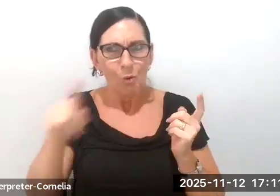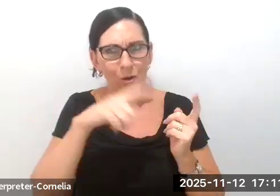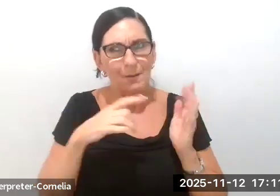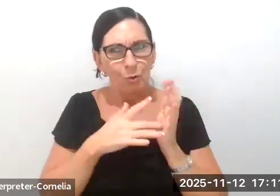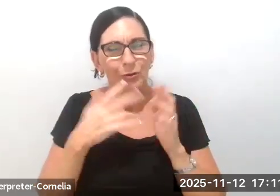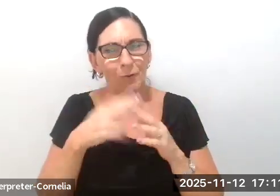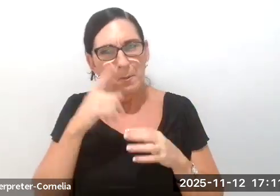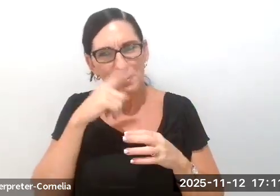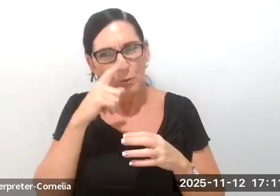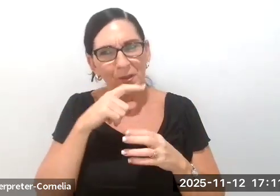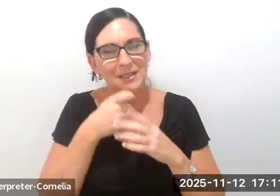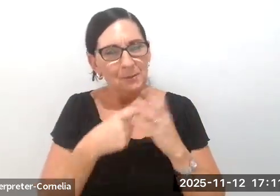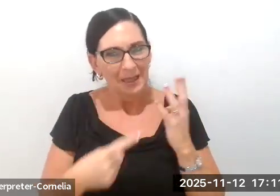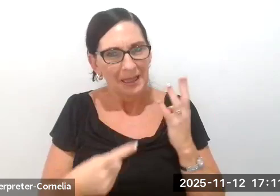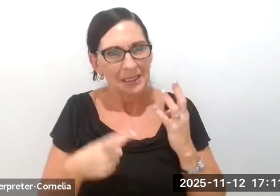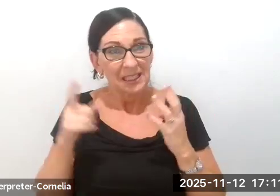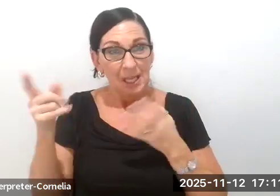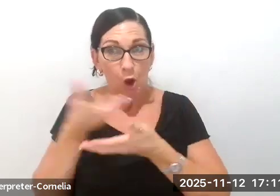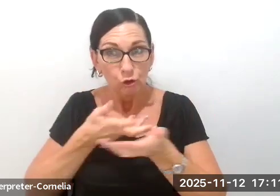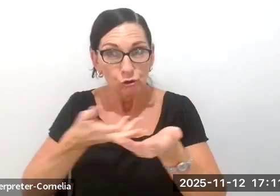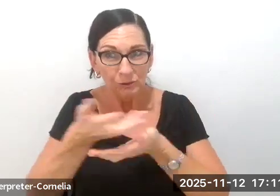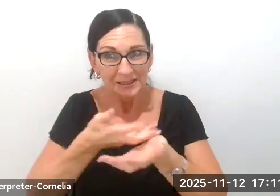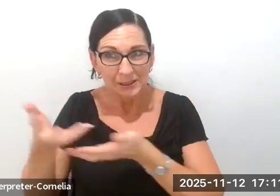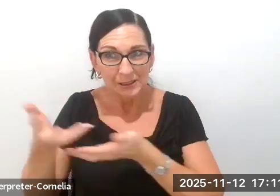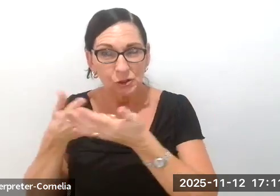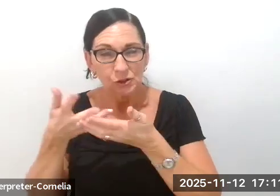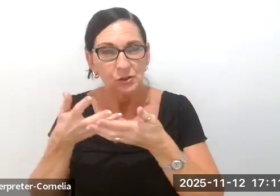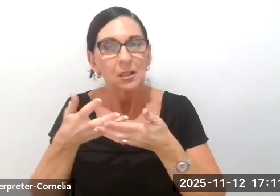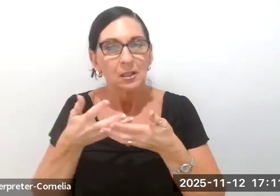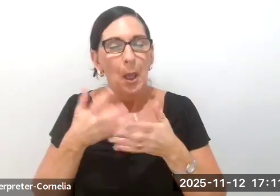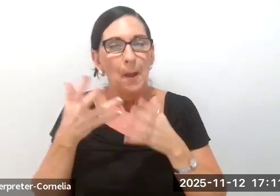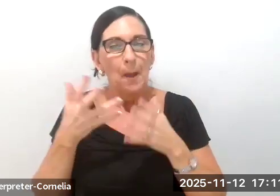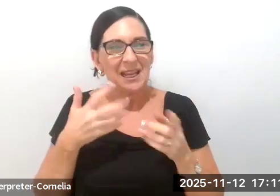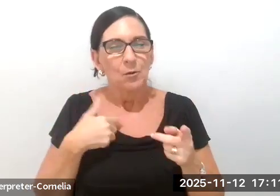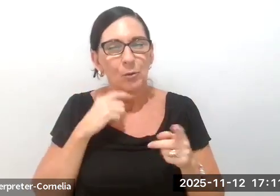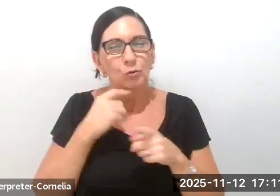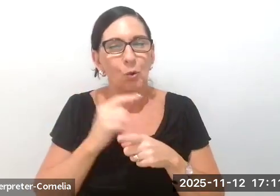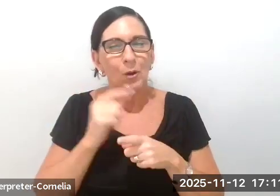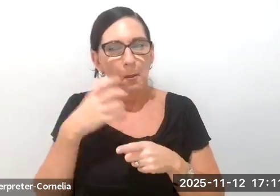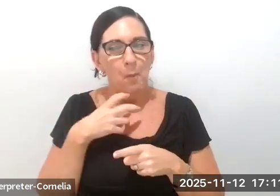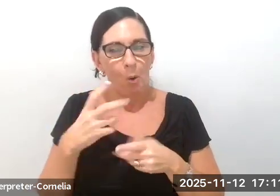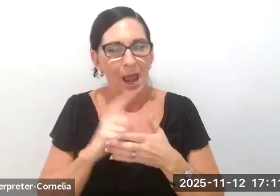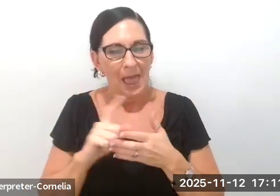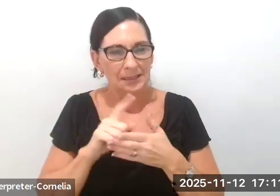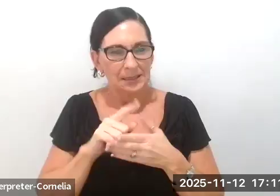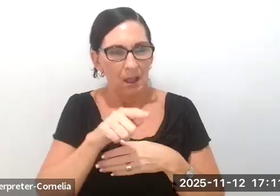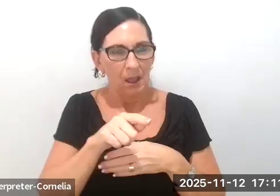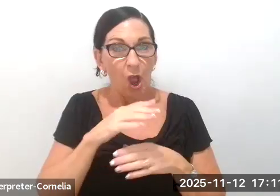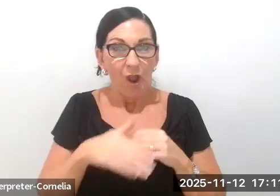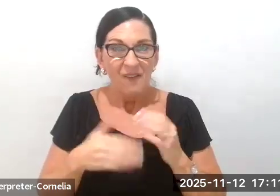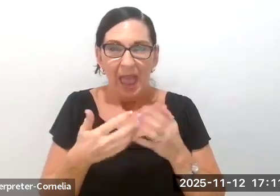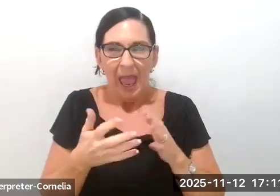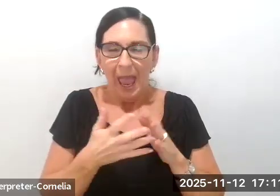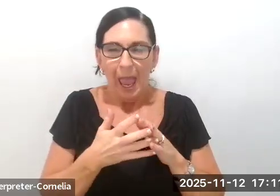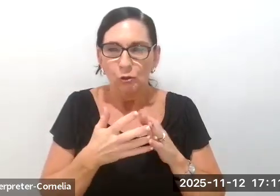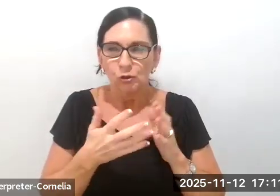were consulted in the development of the agenda. And we'll come to this a little bit later when we're talking about the application, because